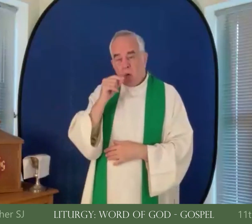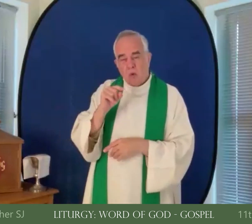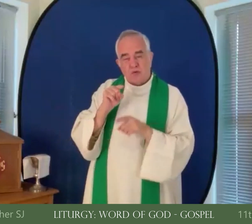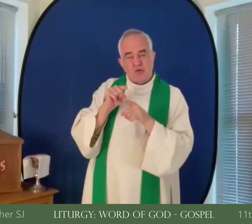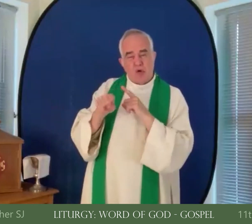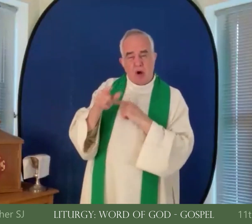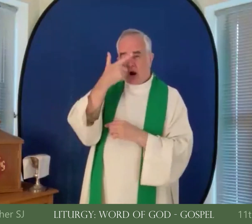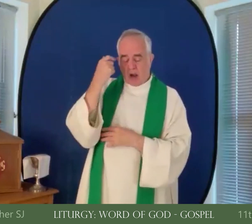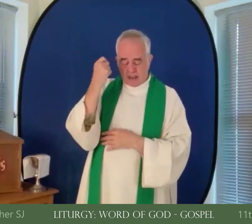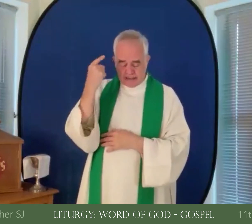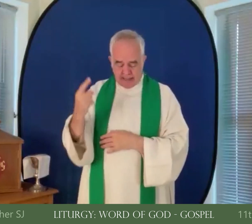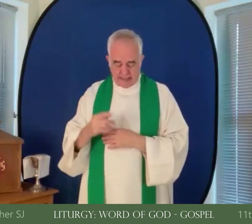could try understand.